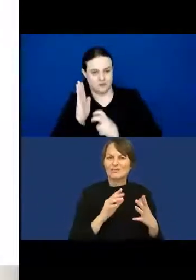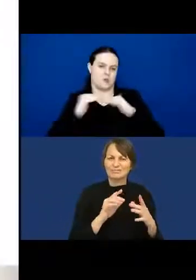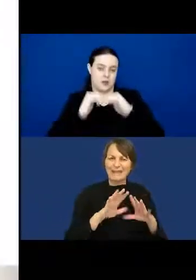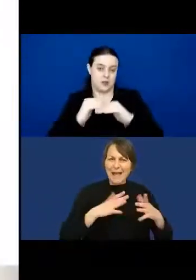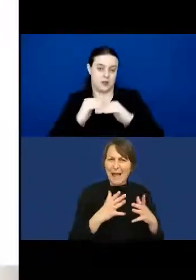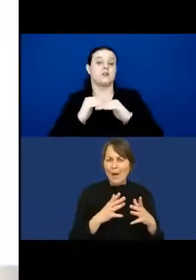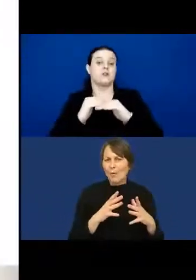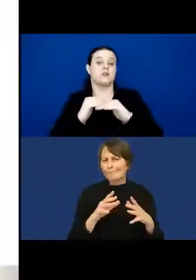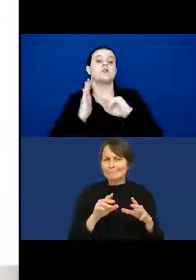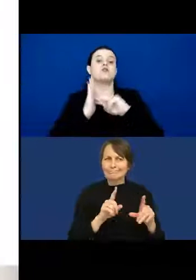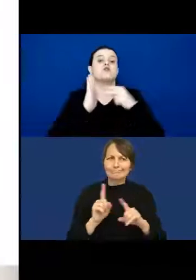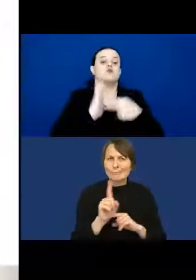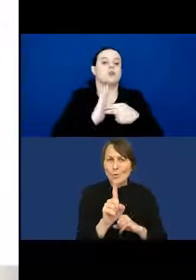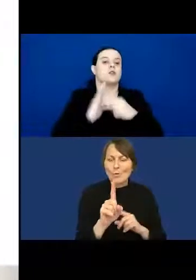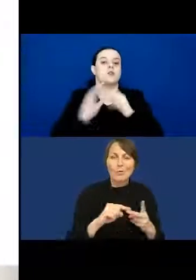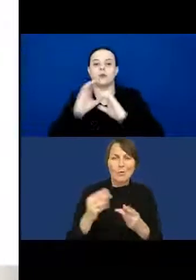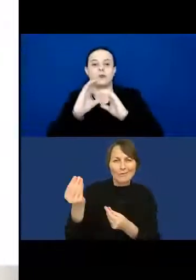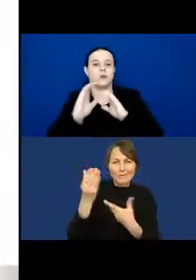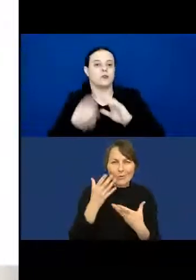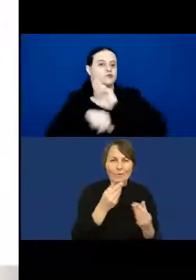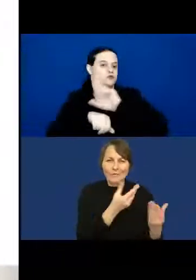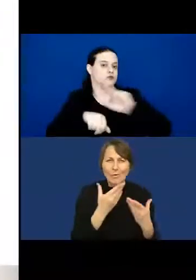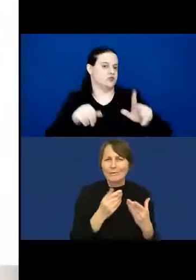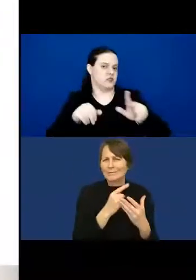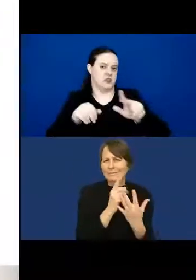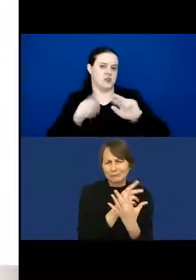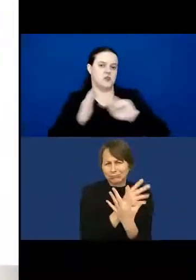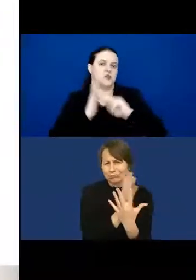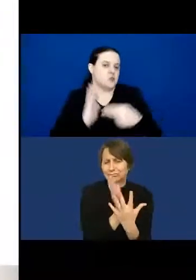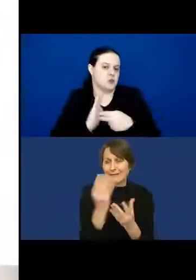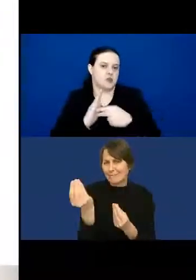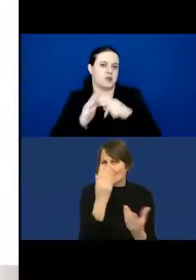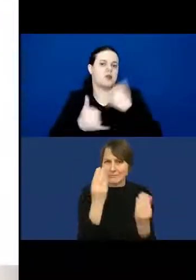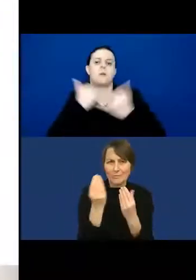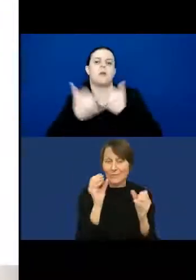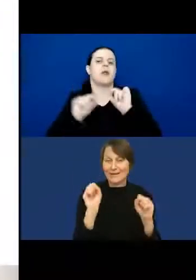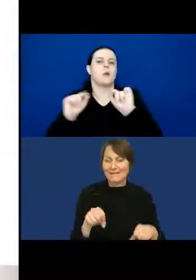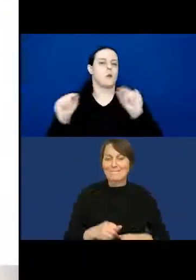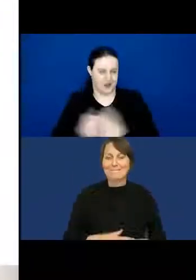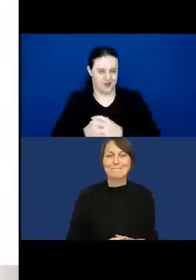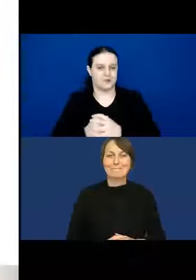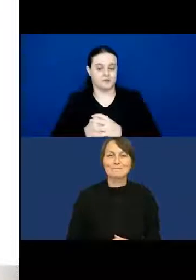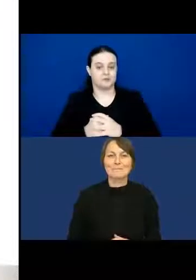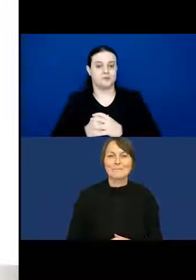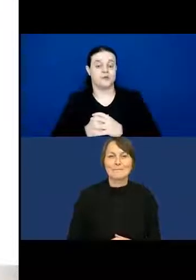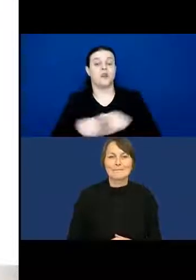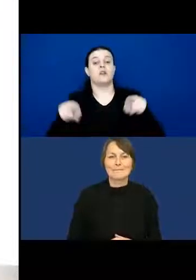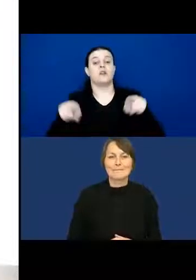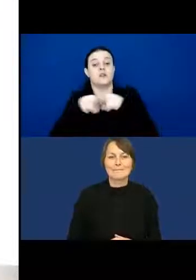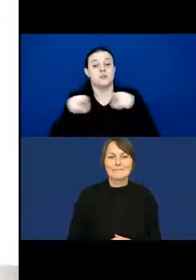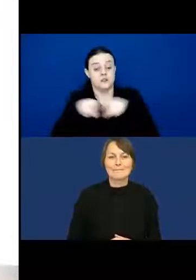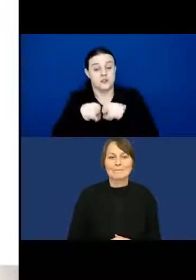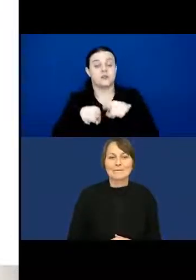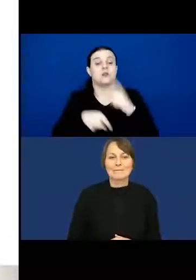can mean and communicate different things to the user while they are playing the game. And also we have the power